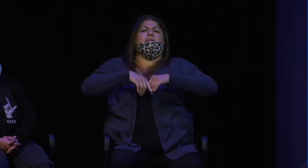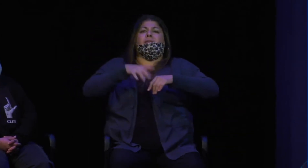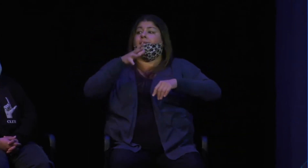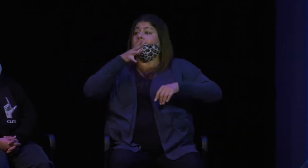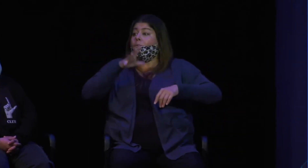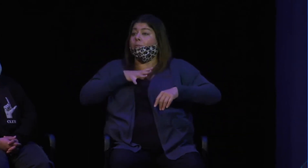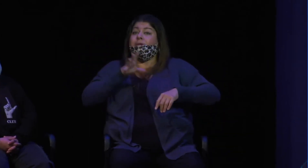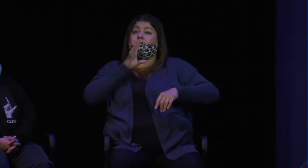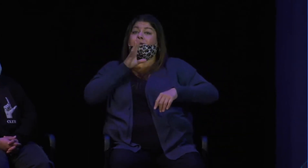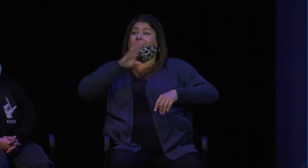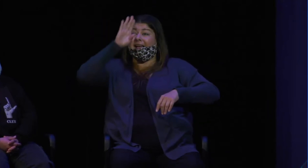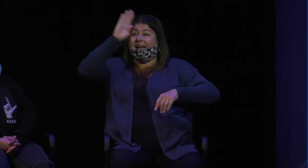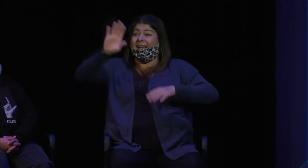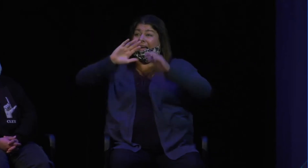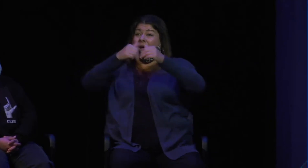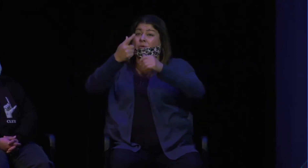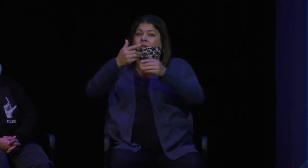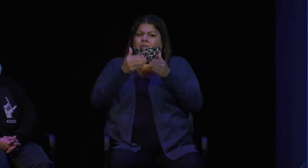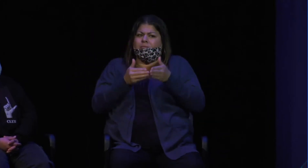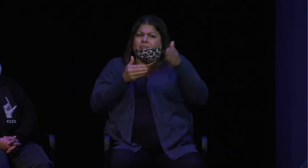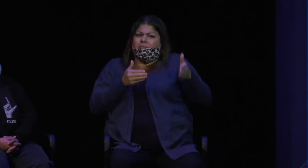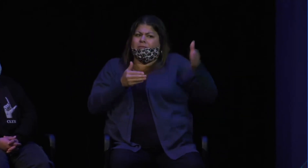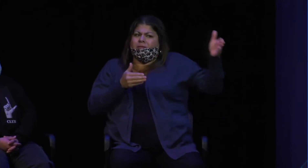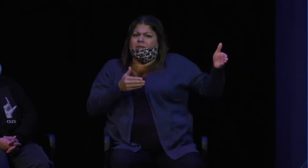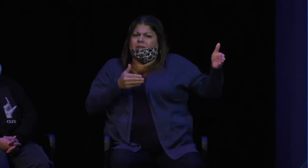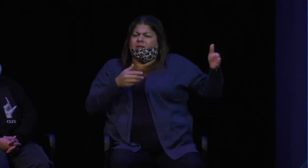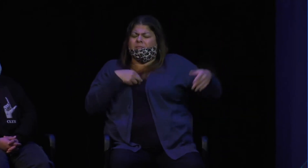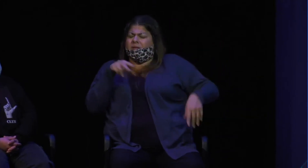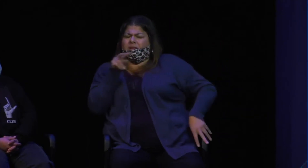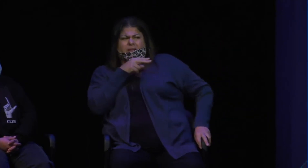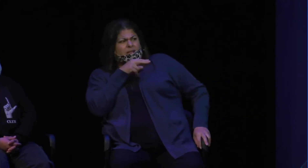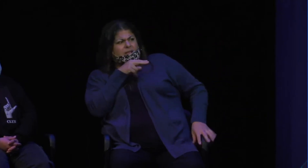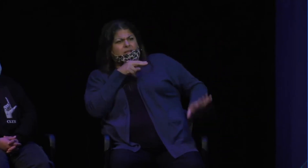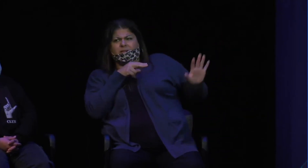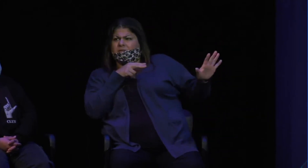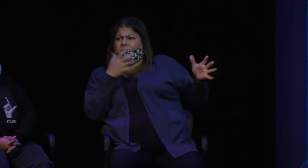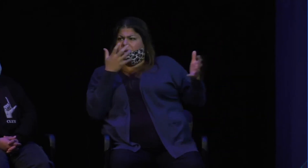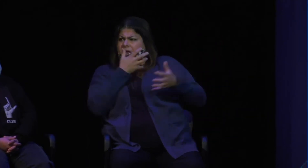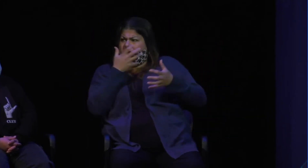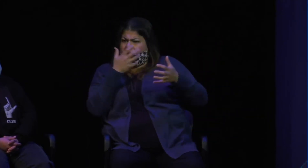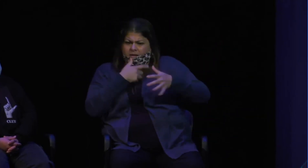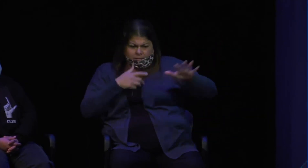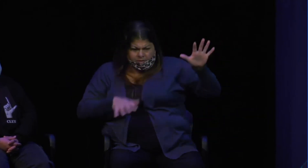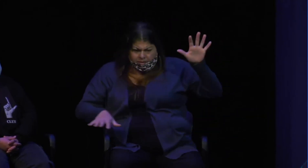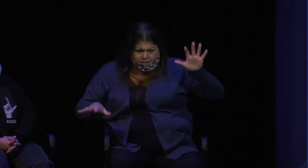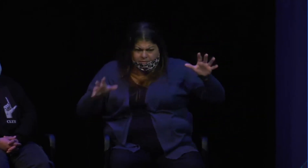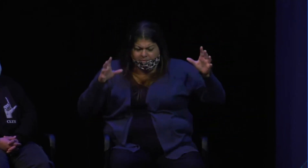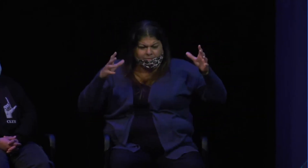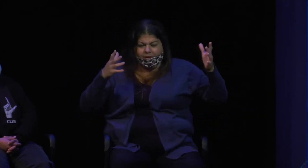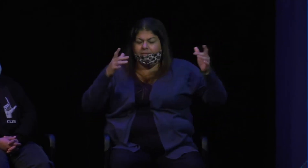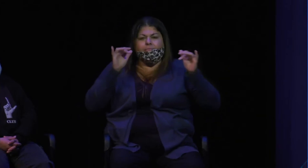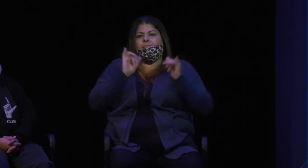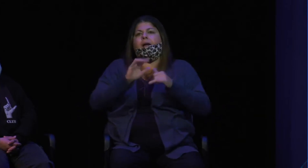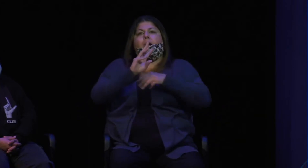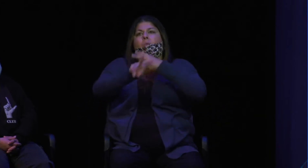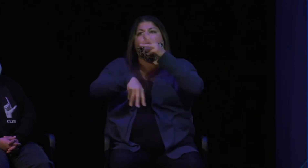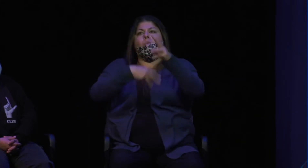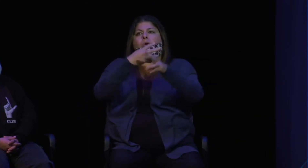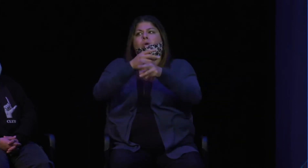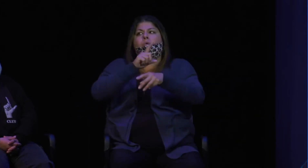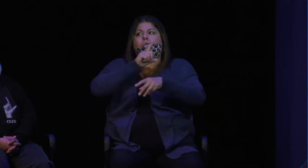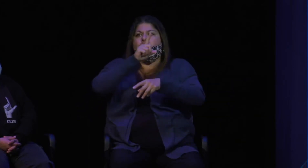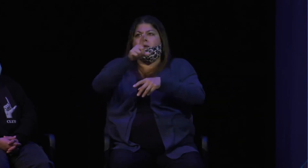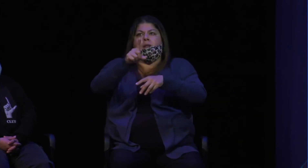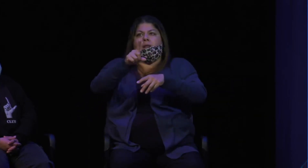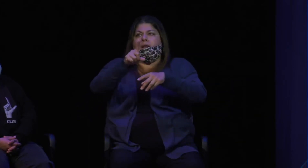can hear all that stuff. Even a woman saying, "Hi, how are you?" But she was quite a ways away from me, and